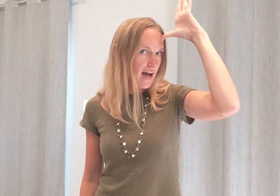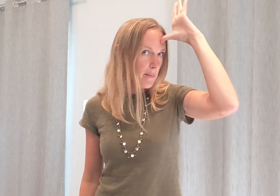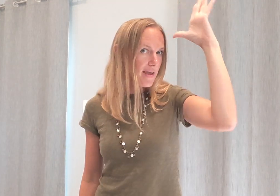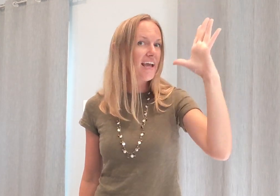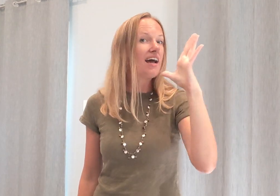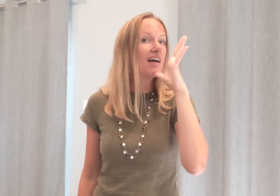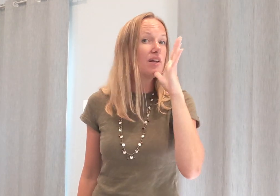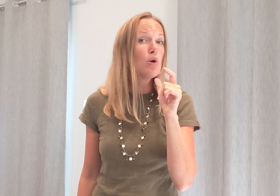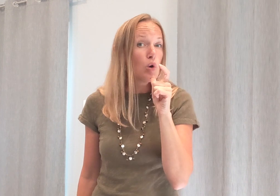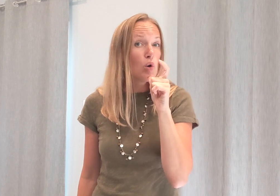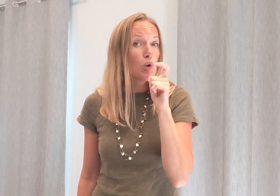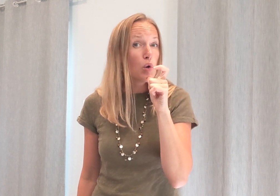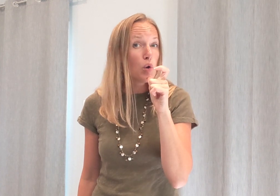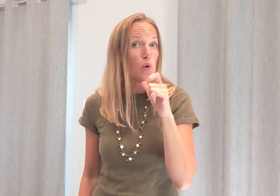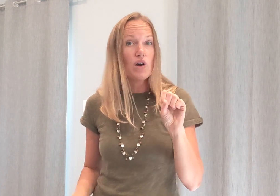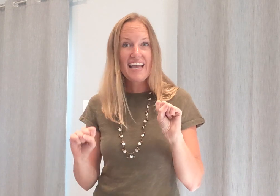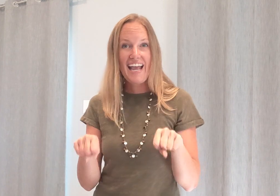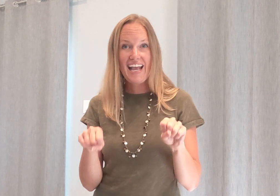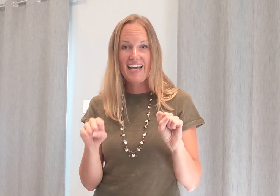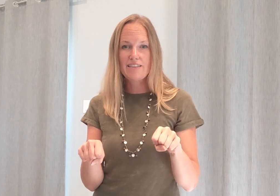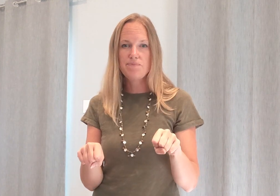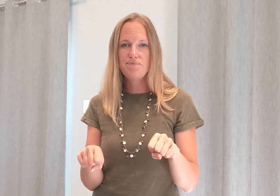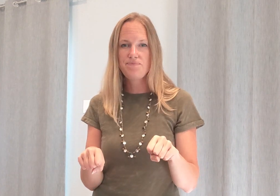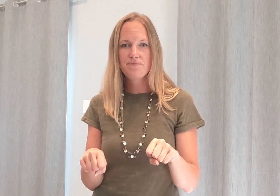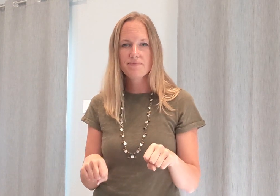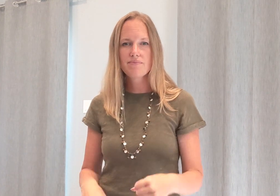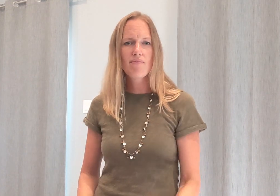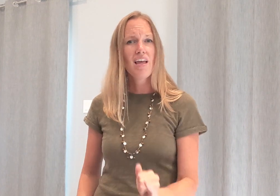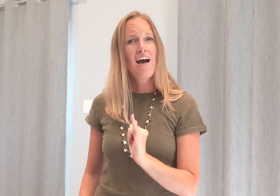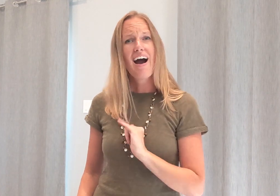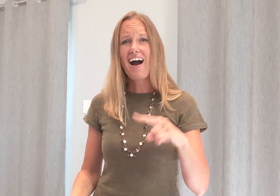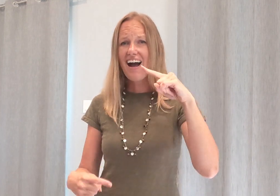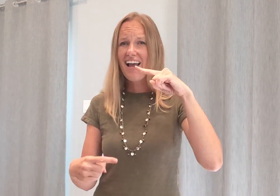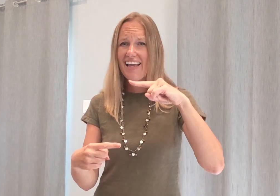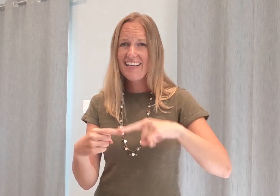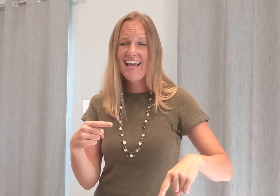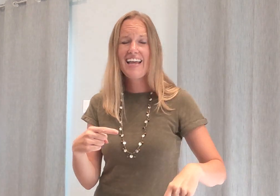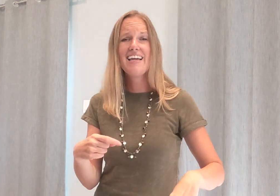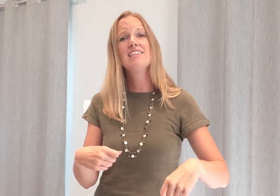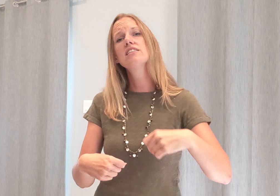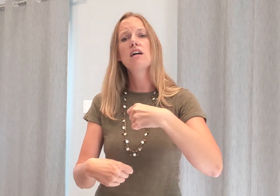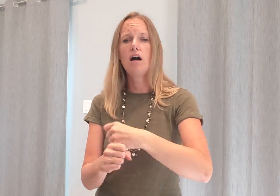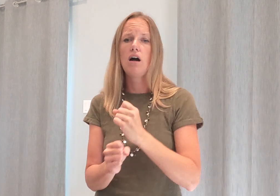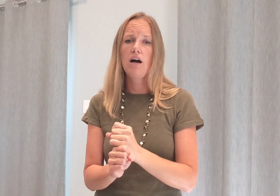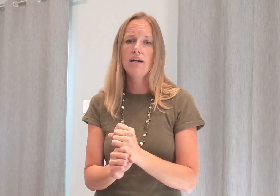a man who can. I can't